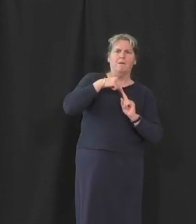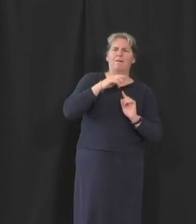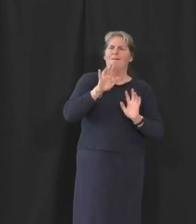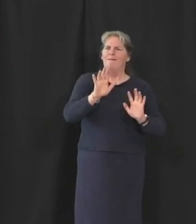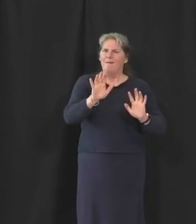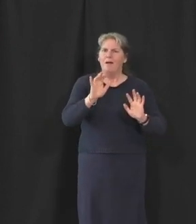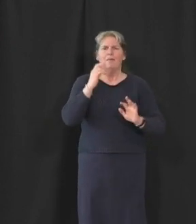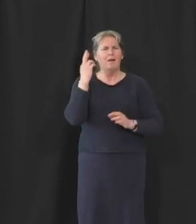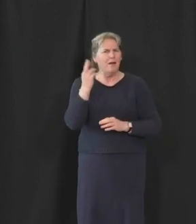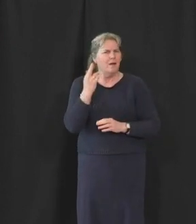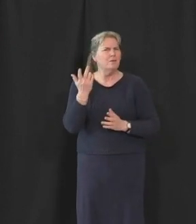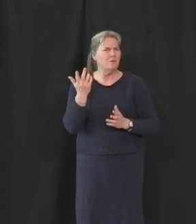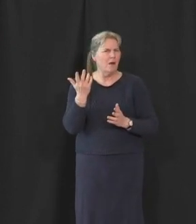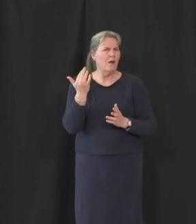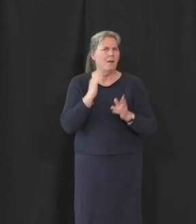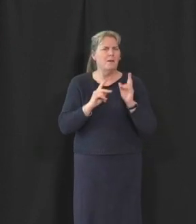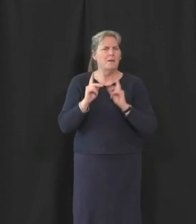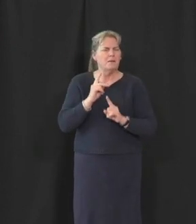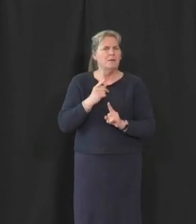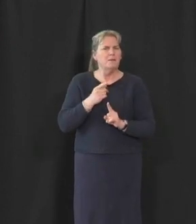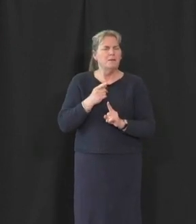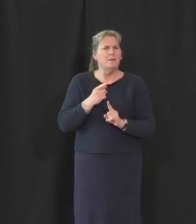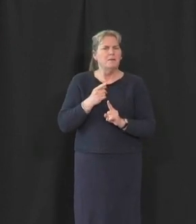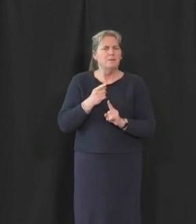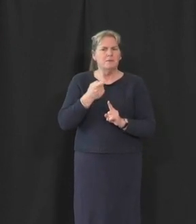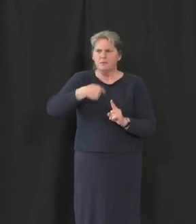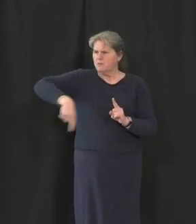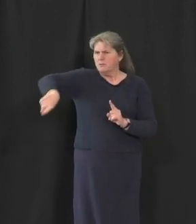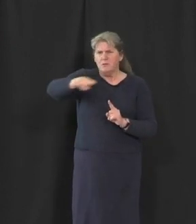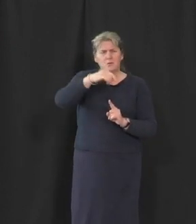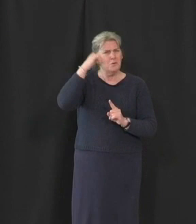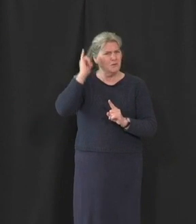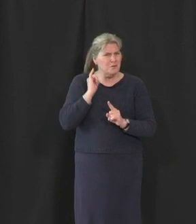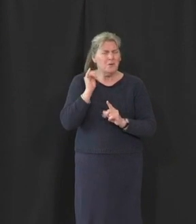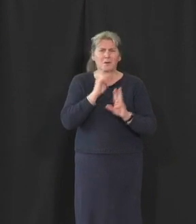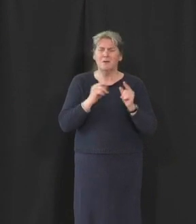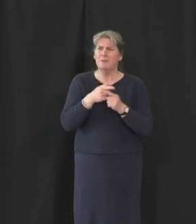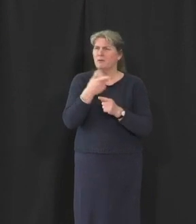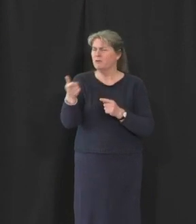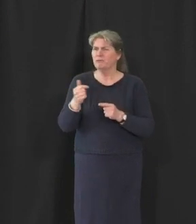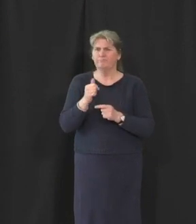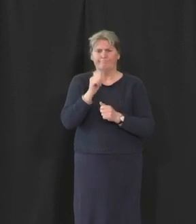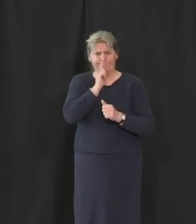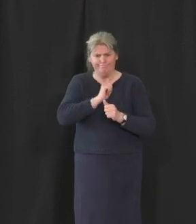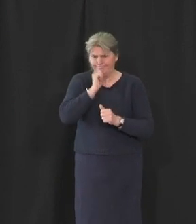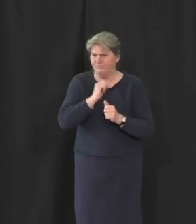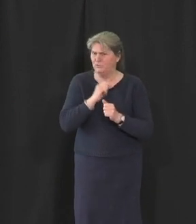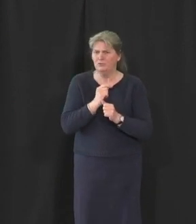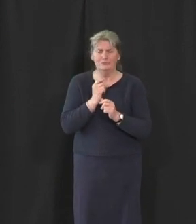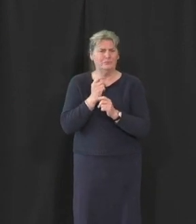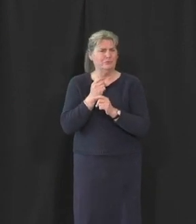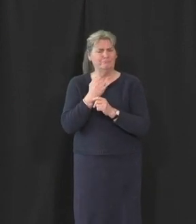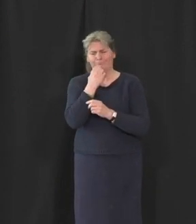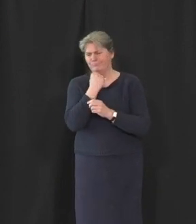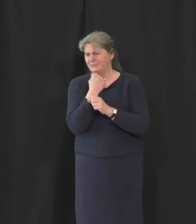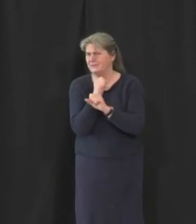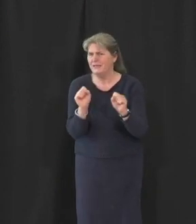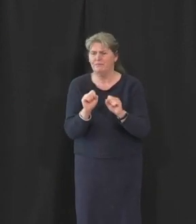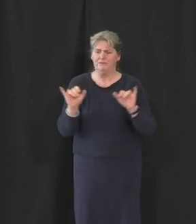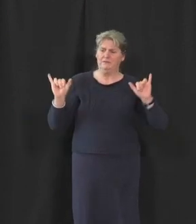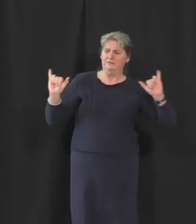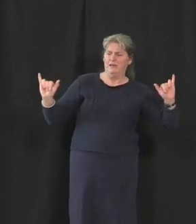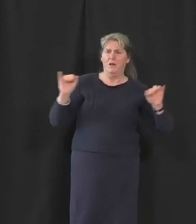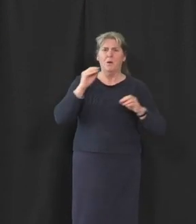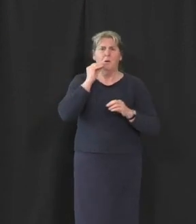This is why so many people are making such major sacrifices to stay safe. People are staying